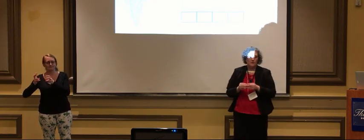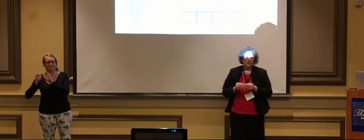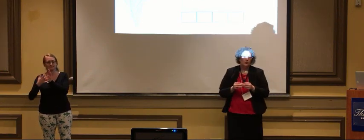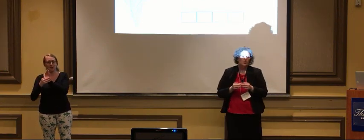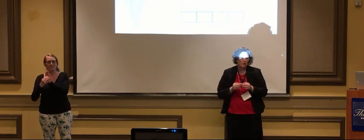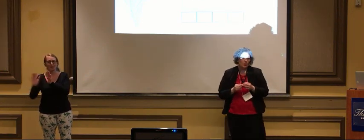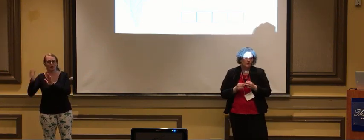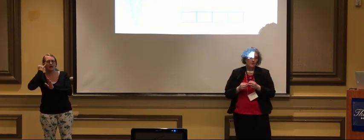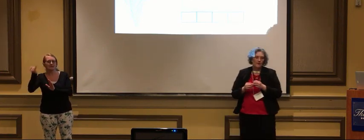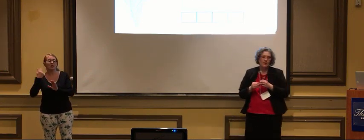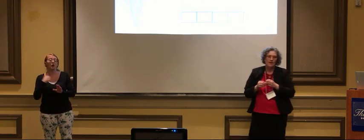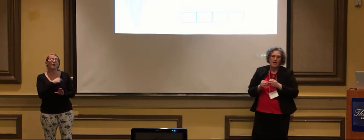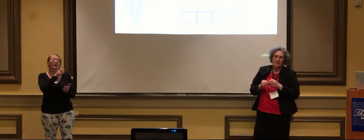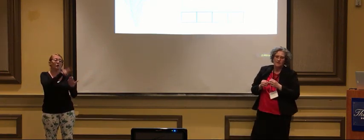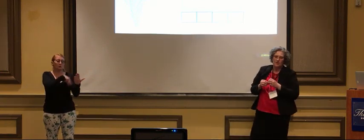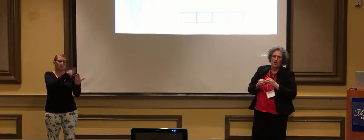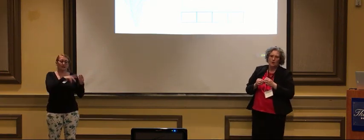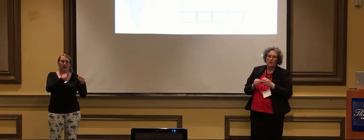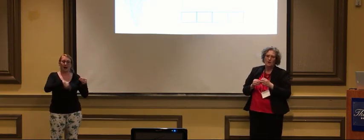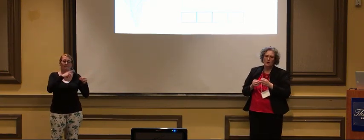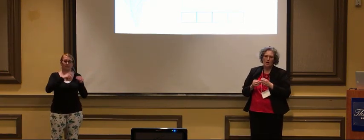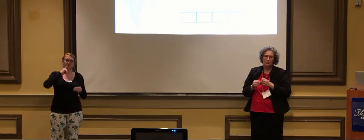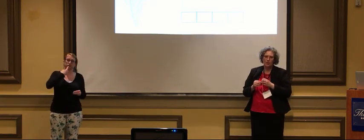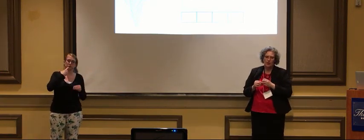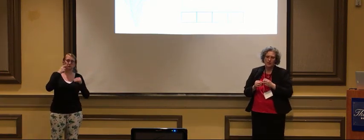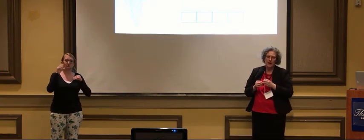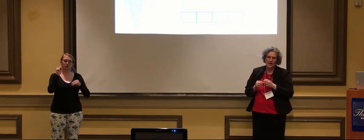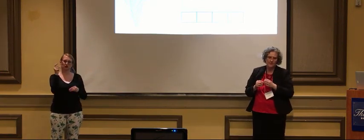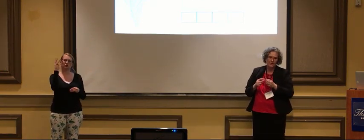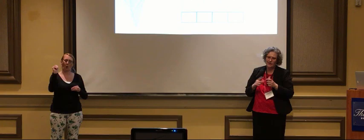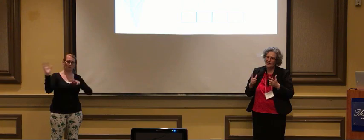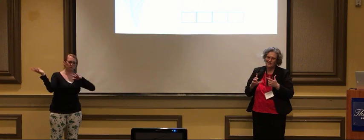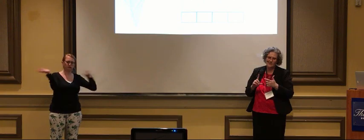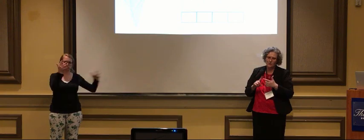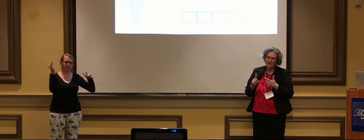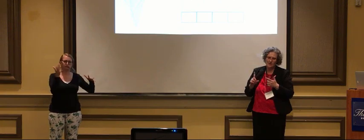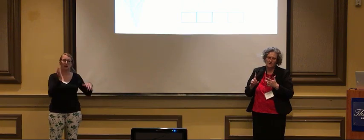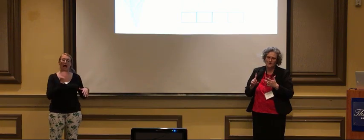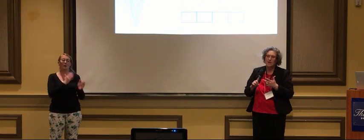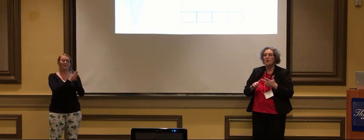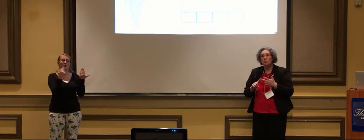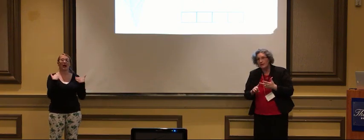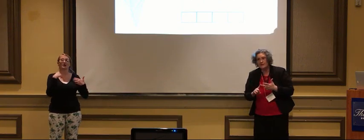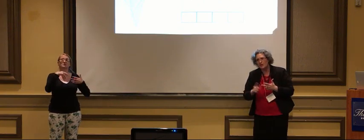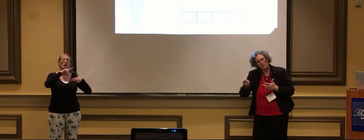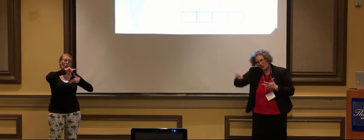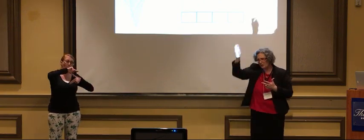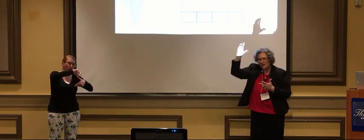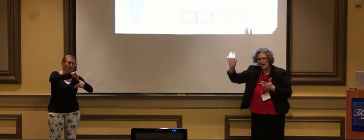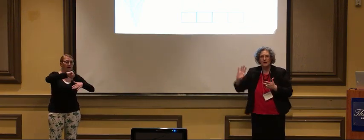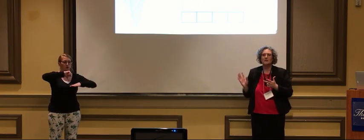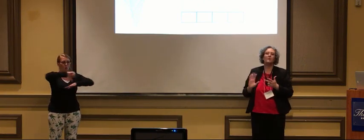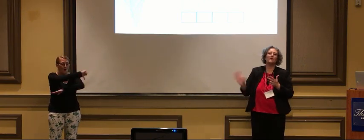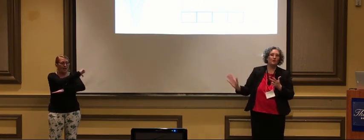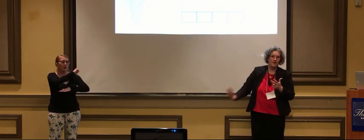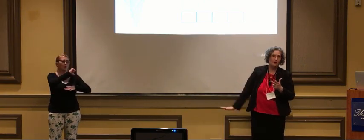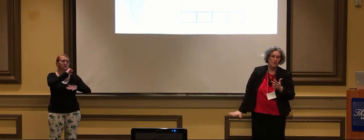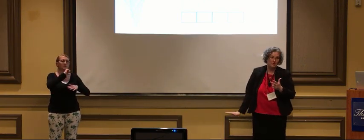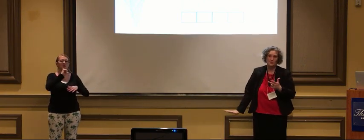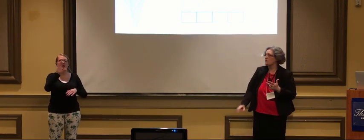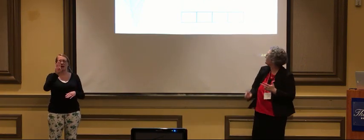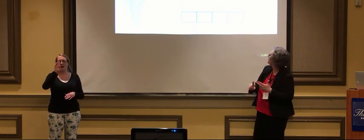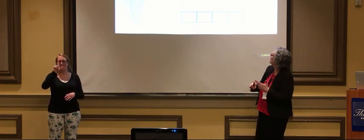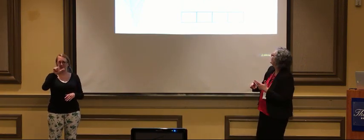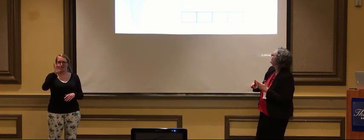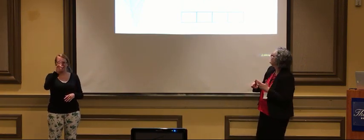reading about severe storms, and so our book has hurricanes, tornadoes, blizzards. But I threw that out because we don't know anything